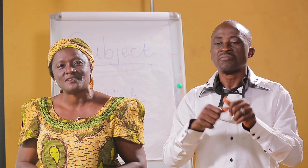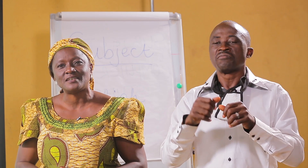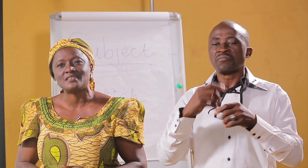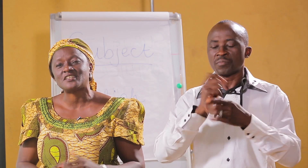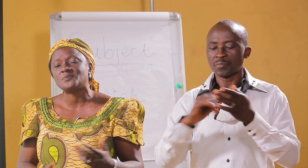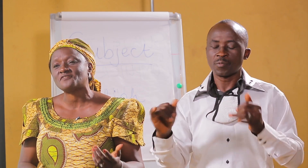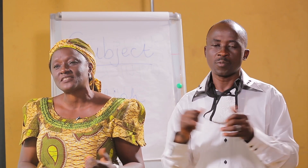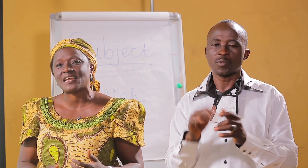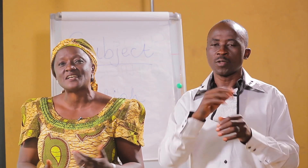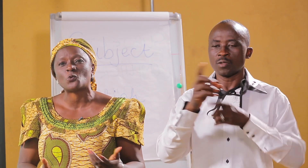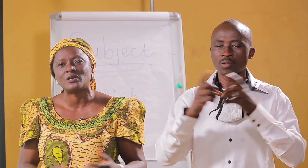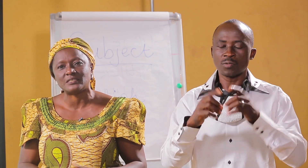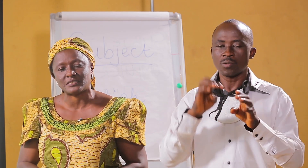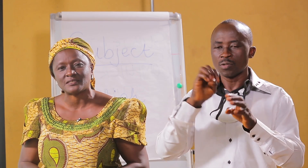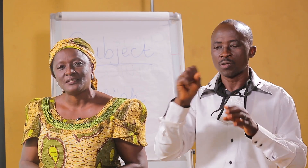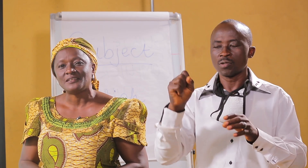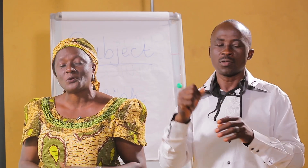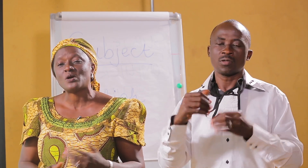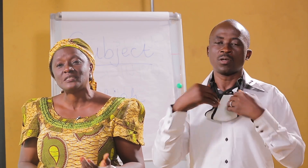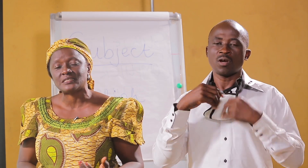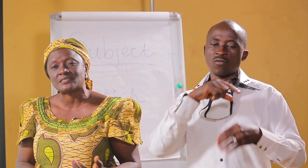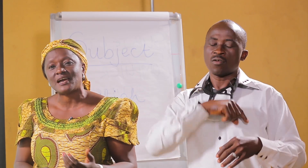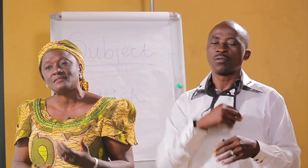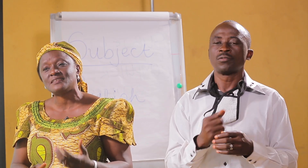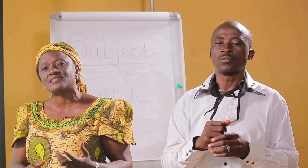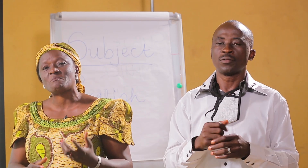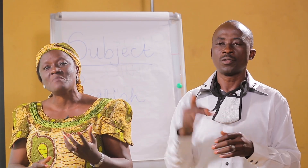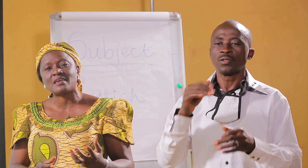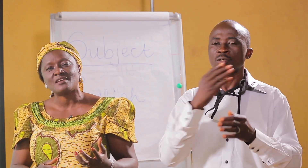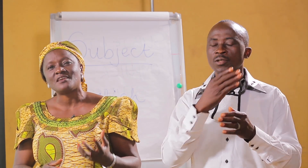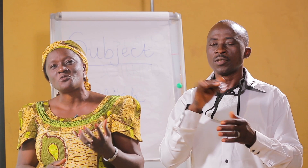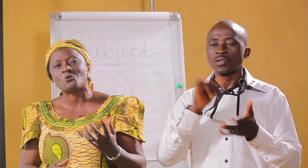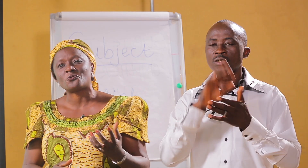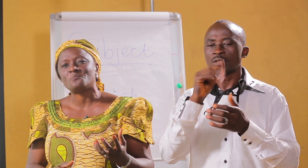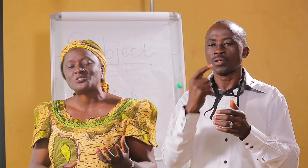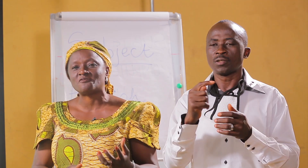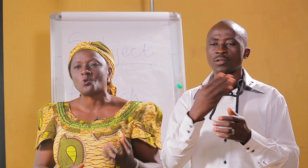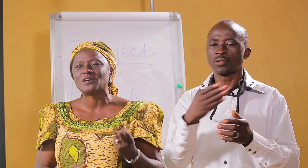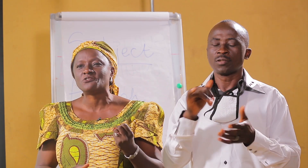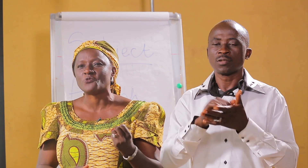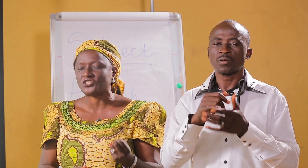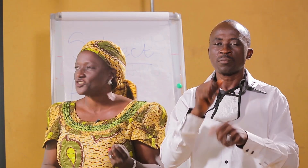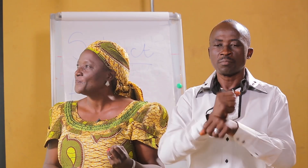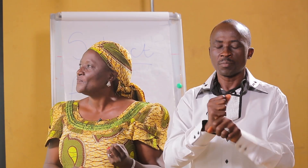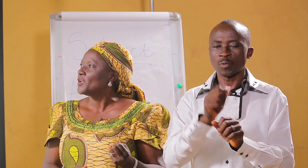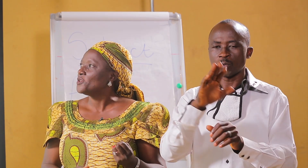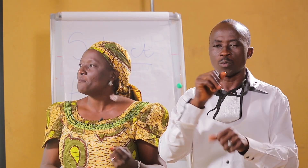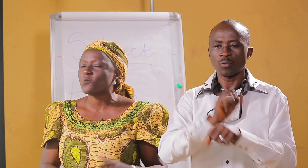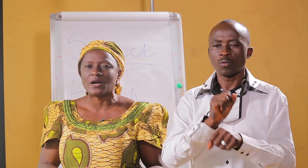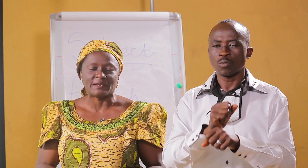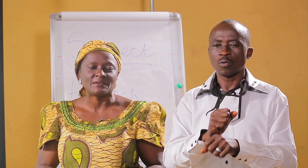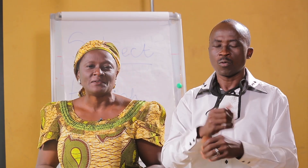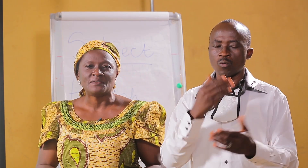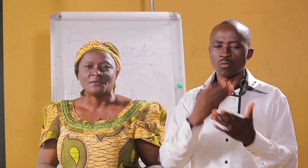writing, a descriptive essay has qualities. The qualities are the things that make your piece of work rich.